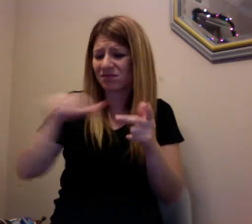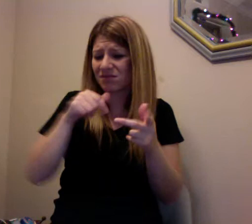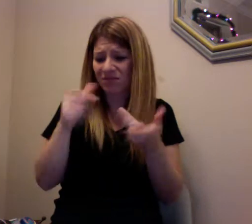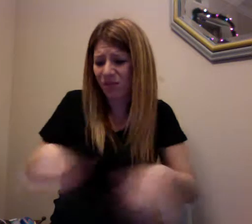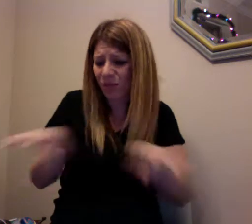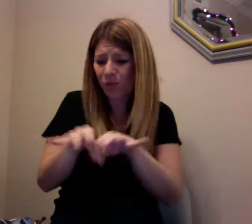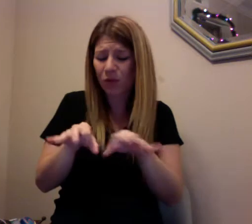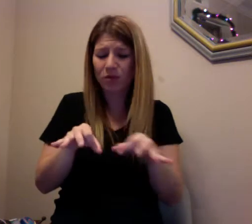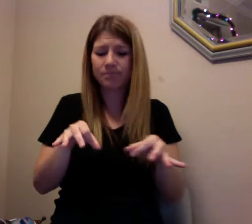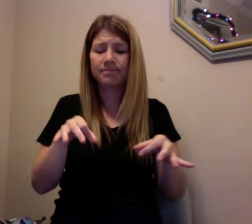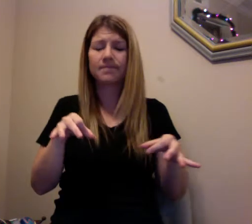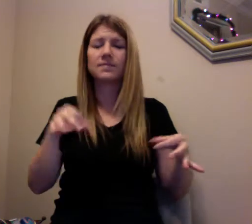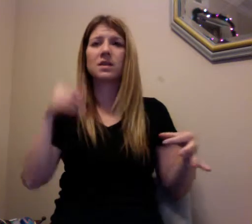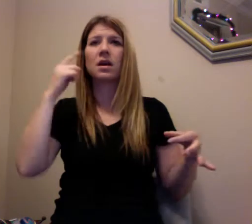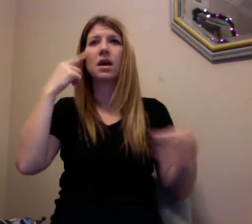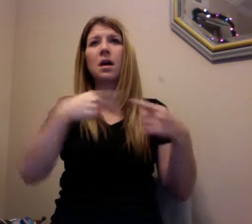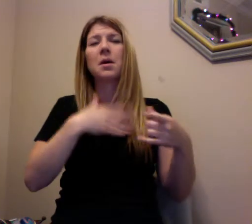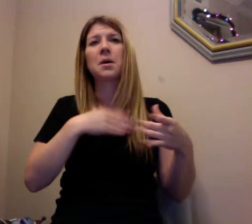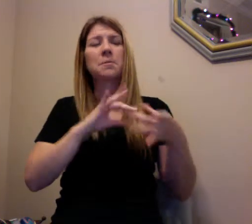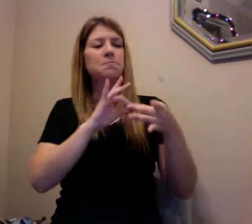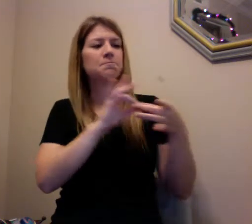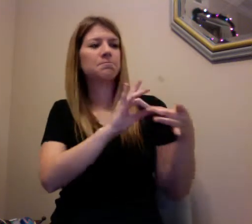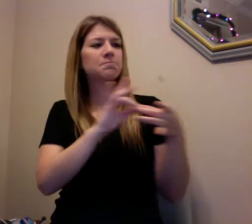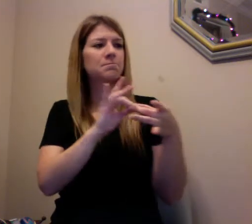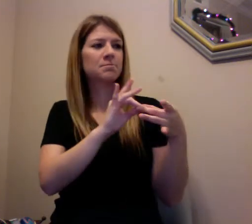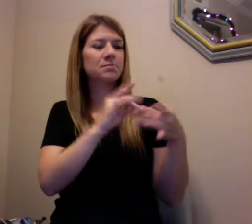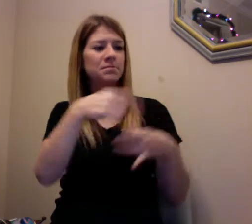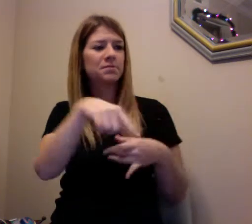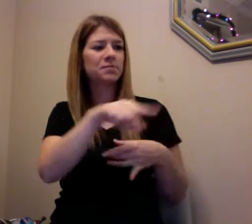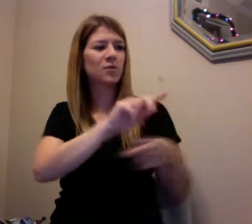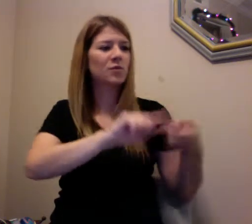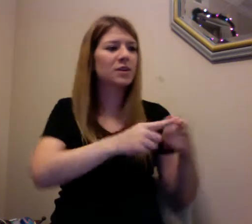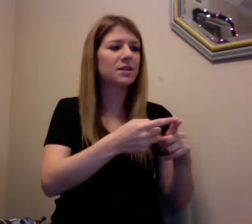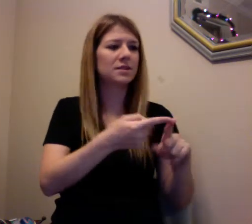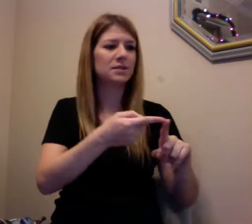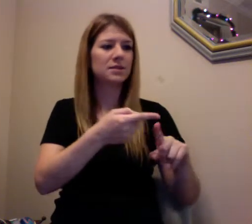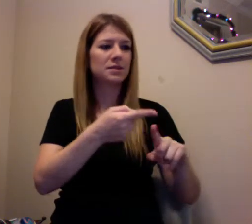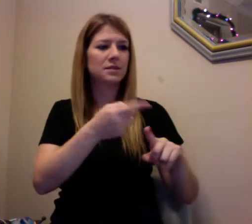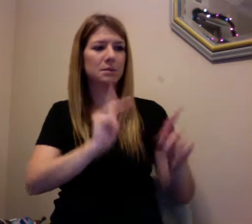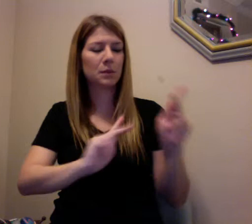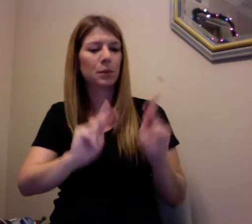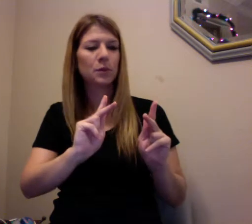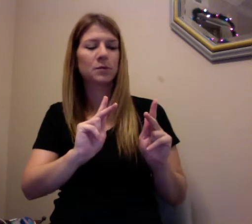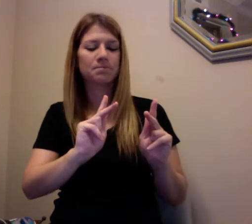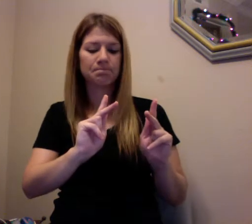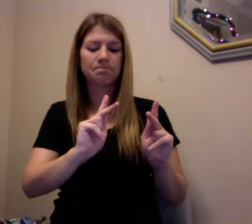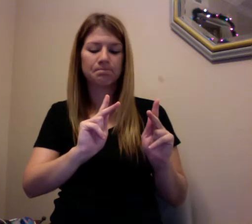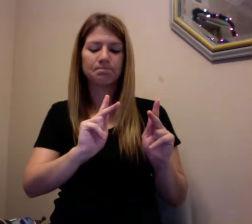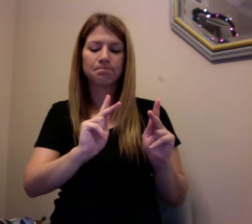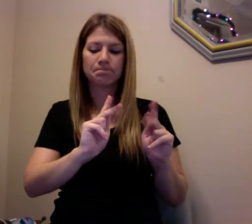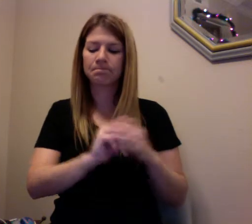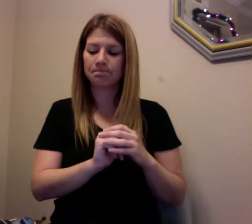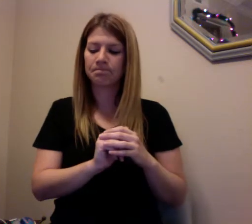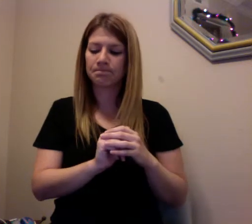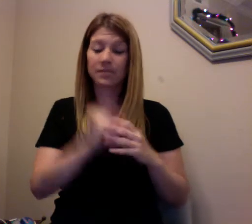my friends, with people. And after, as I reflected on that, I decided to eliminate negative energy from my life. It's not perfect.